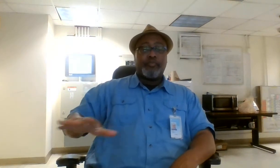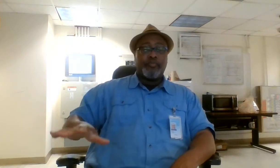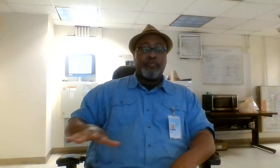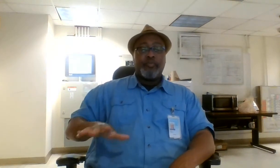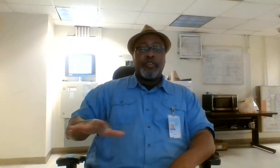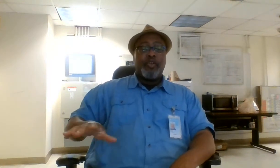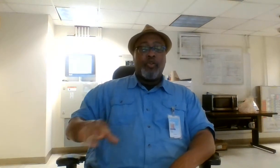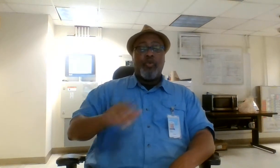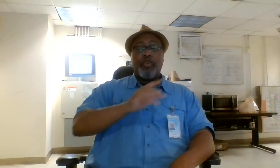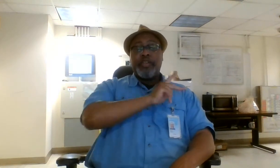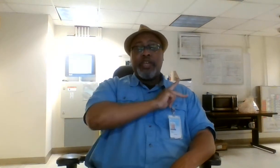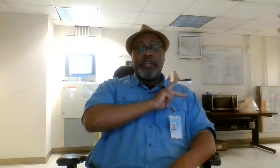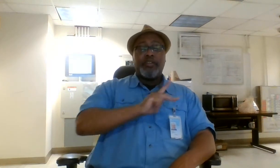Kingdom. Or Kingdom.